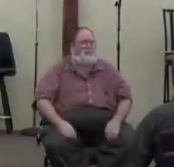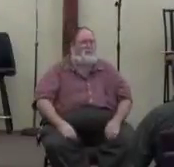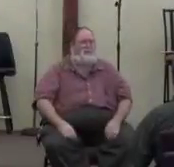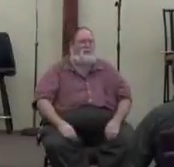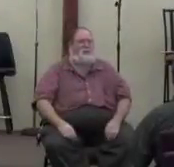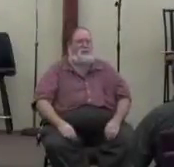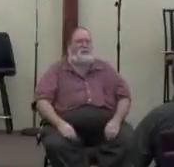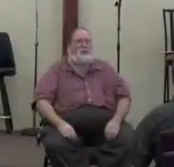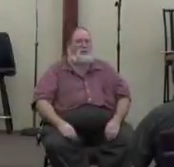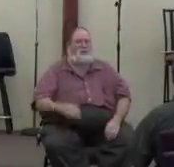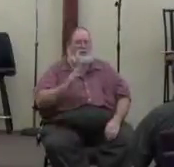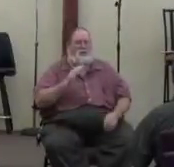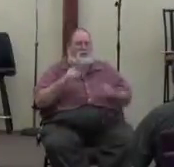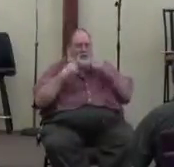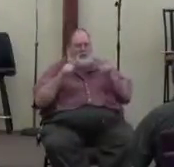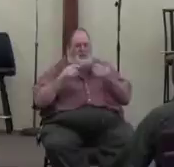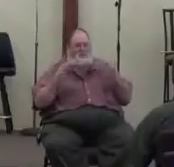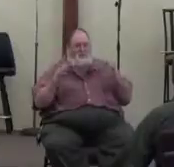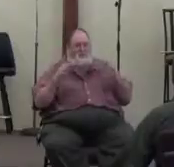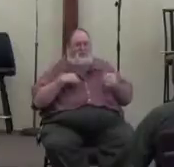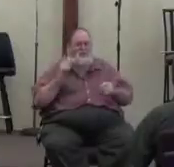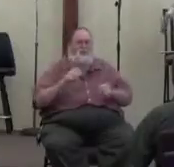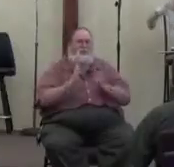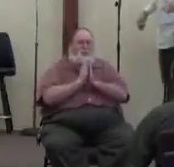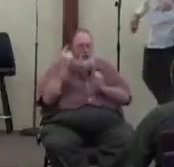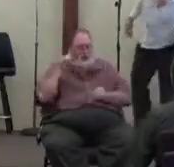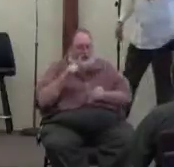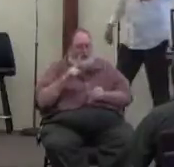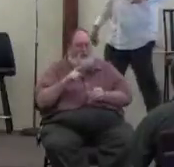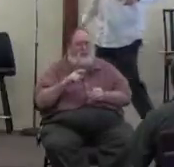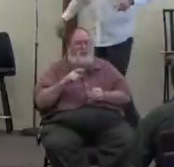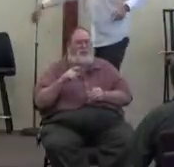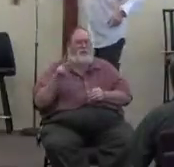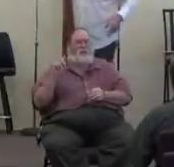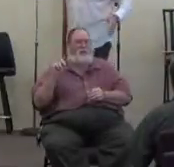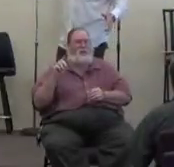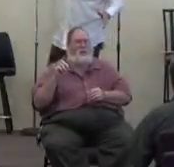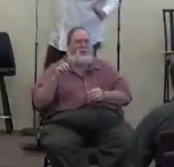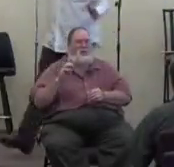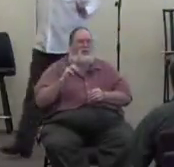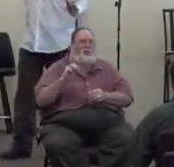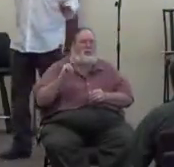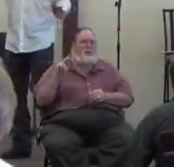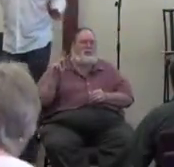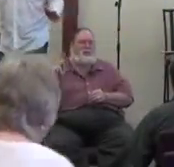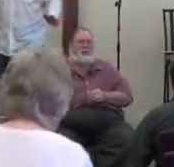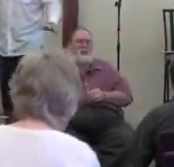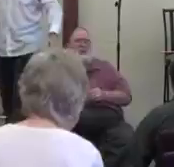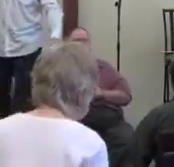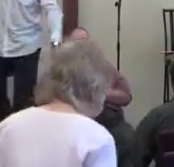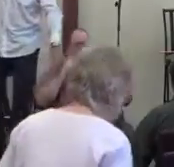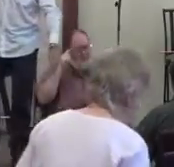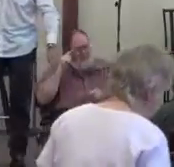We need to be praying for Ken and Mark, too. I was thinking when worship was going